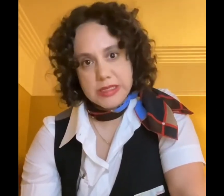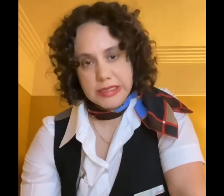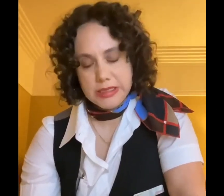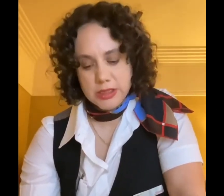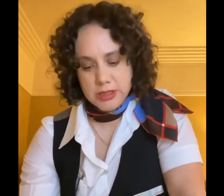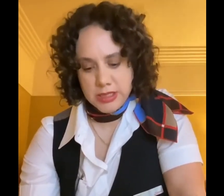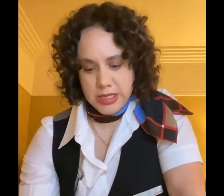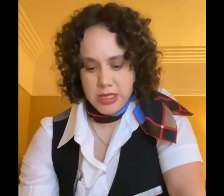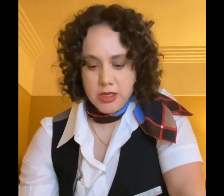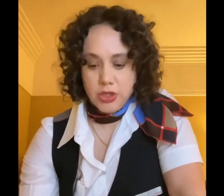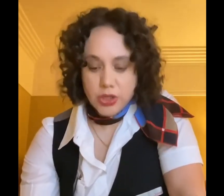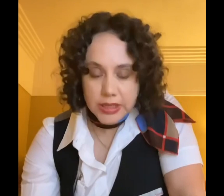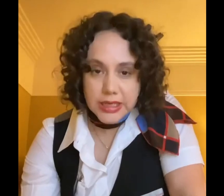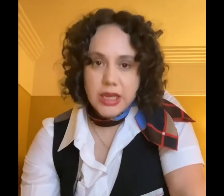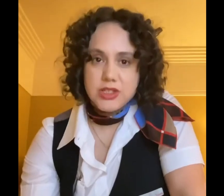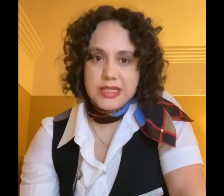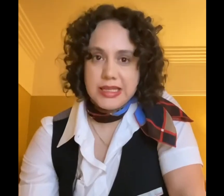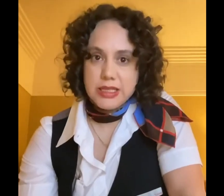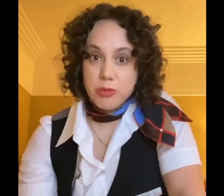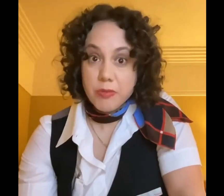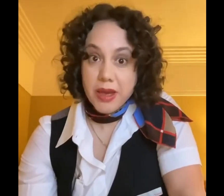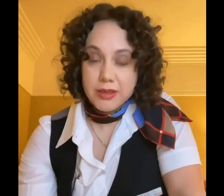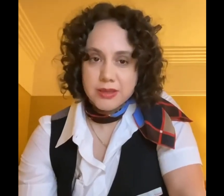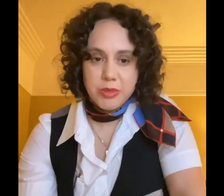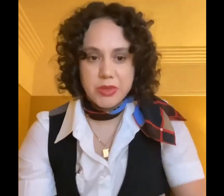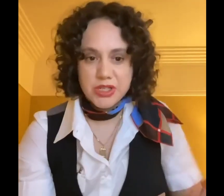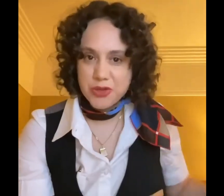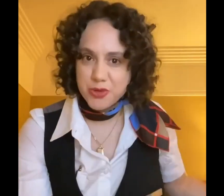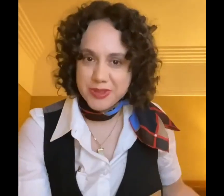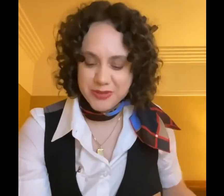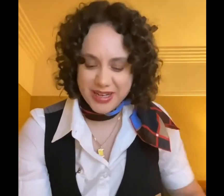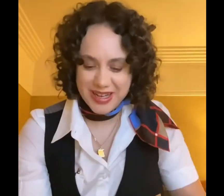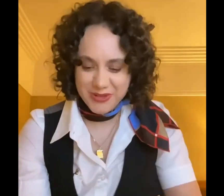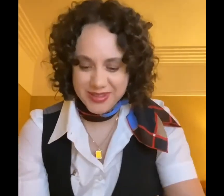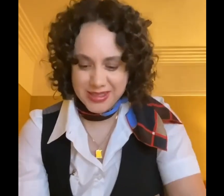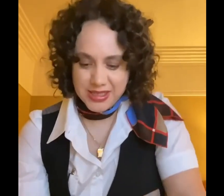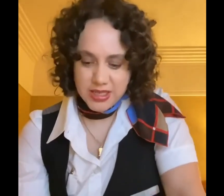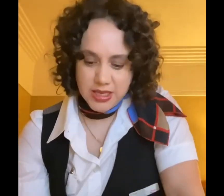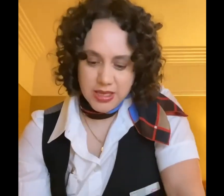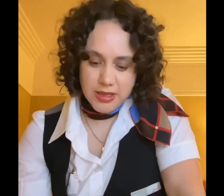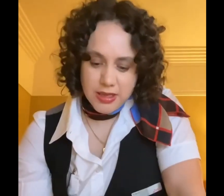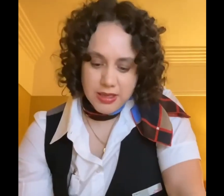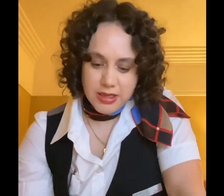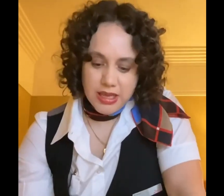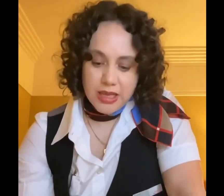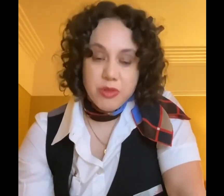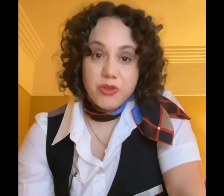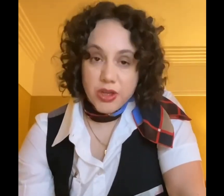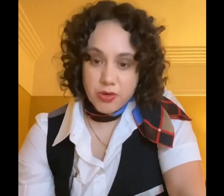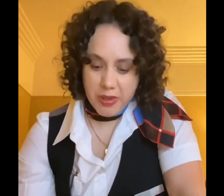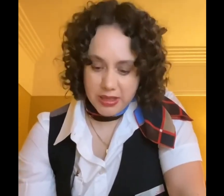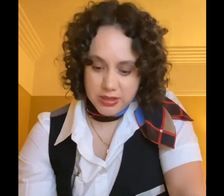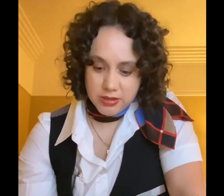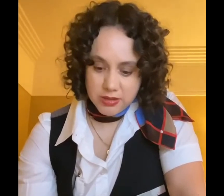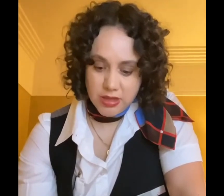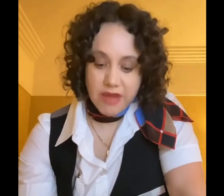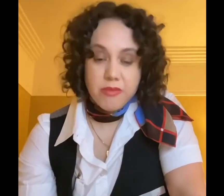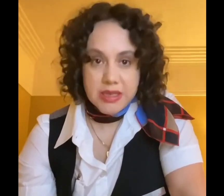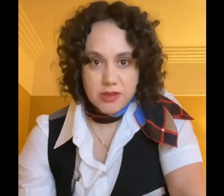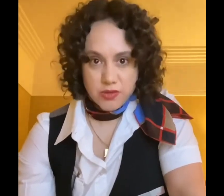Switzerland. Currently, I just landed in Mumbai. I'm in my hotel room right now. And before I go to bed, I have a message for